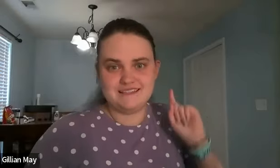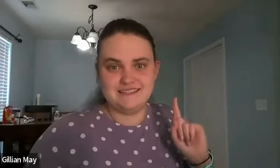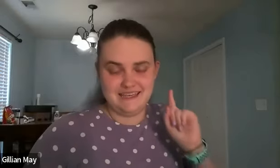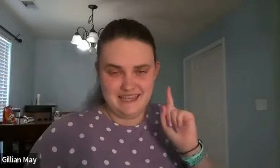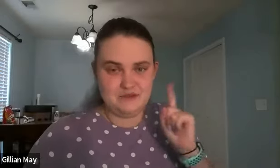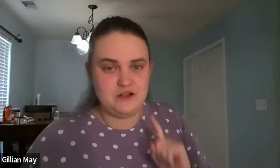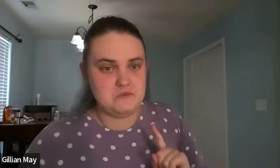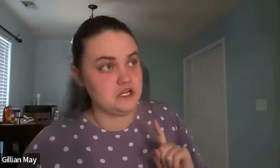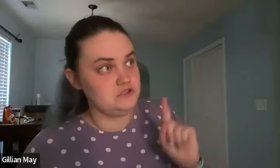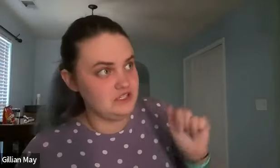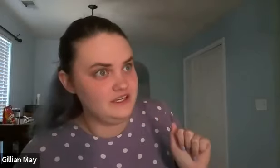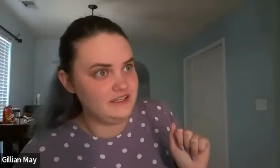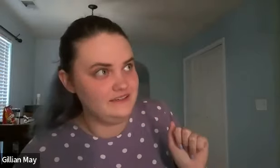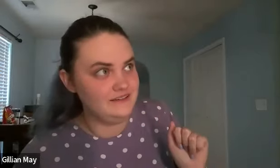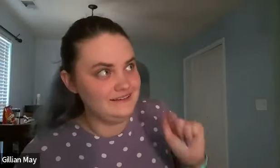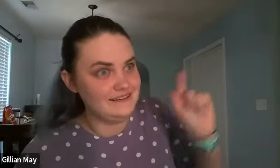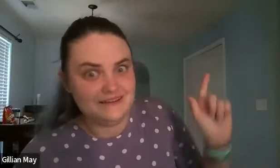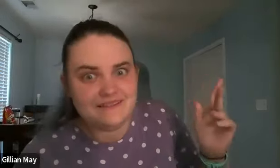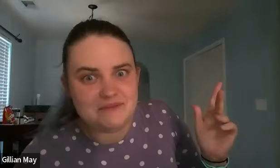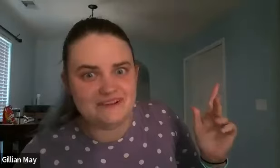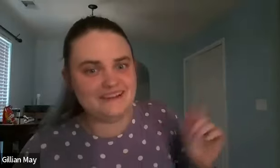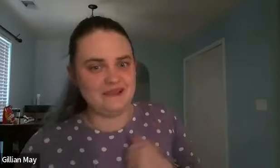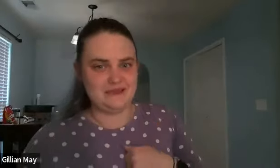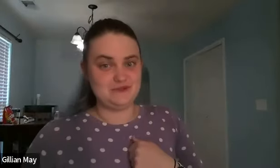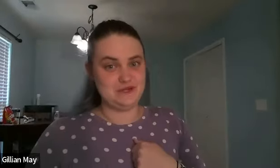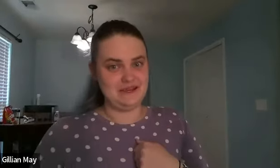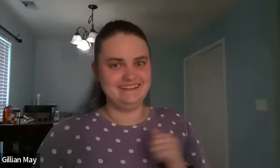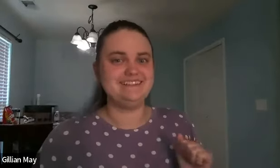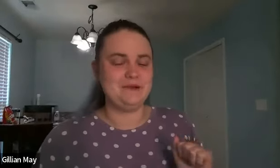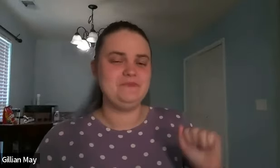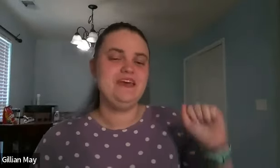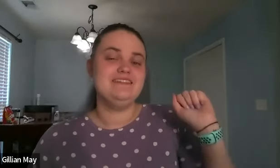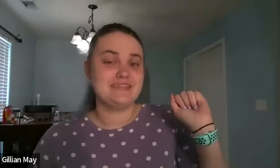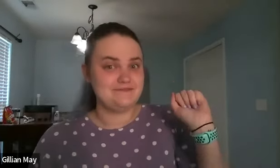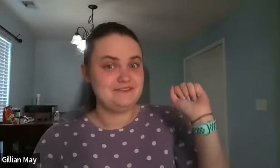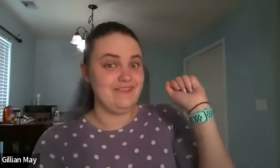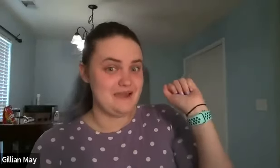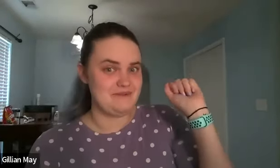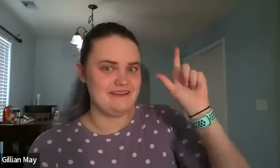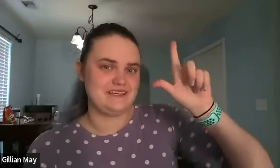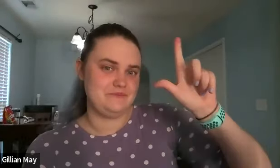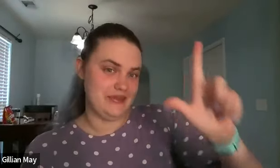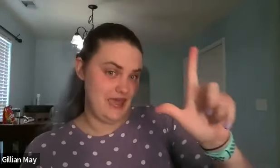classes, and Katie will come on and go, Jillian, library. And I'm like, I'm so sorry. So the sign for library is going to be an